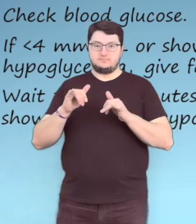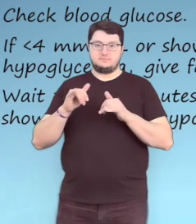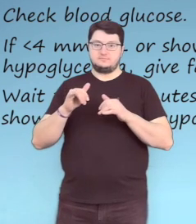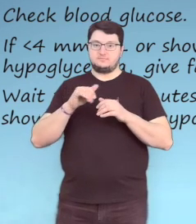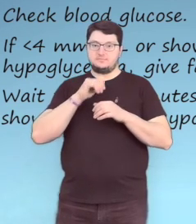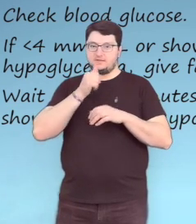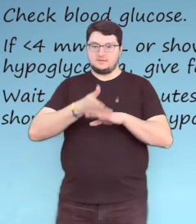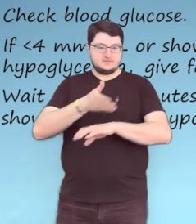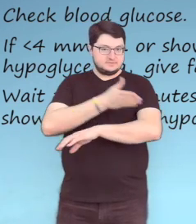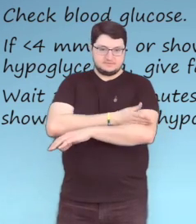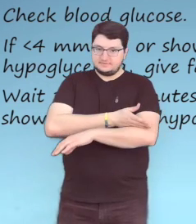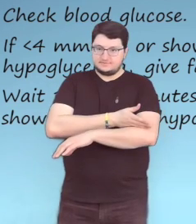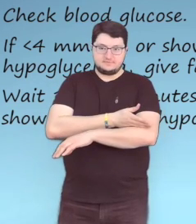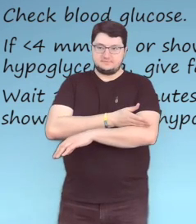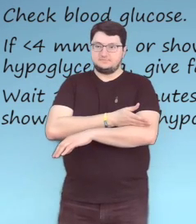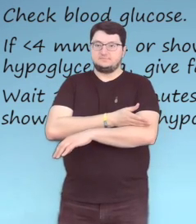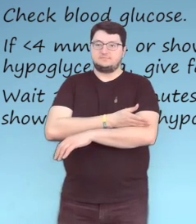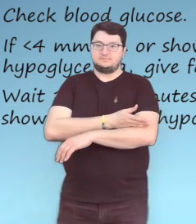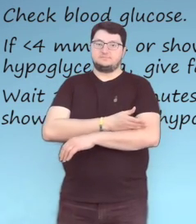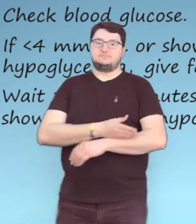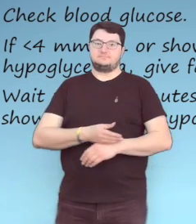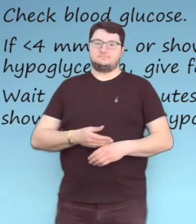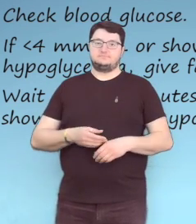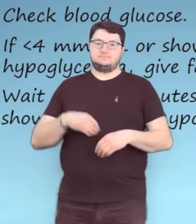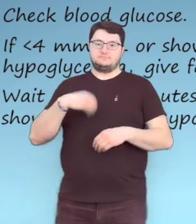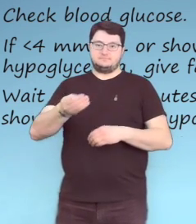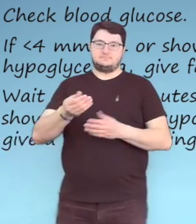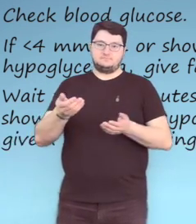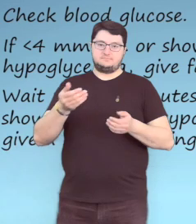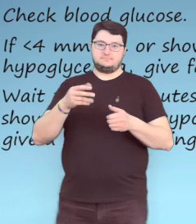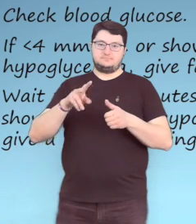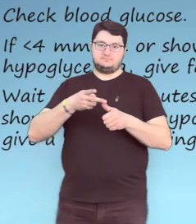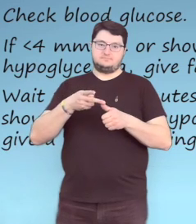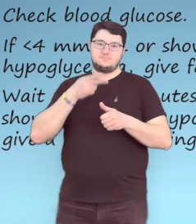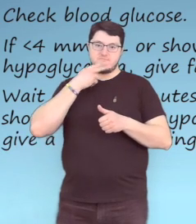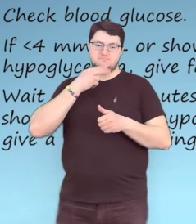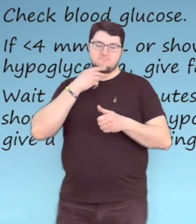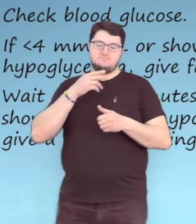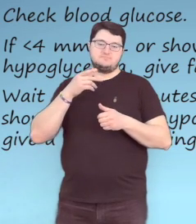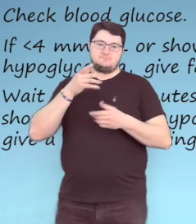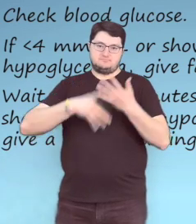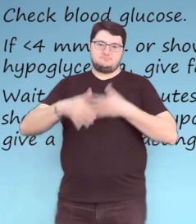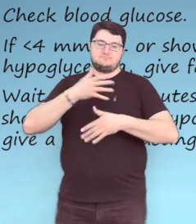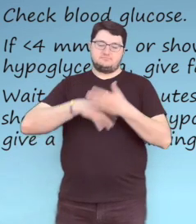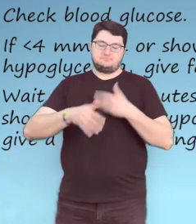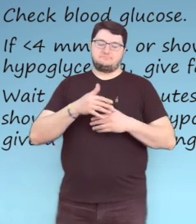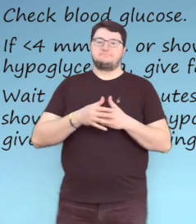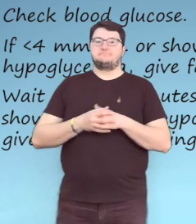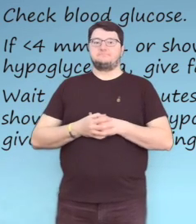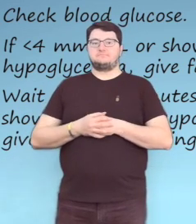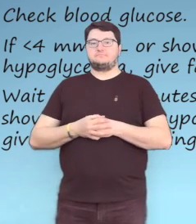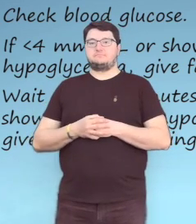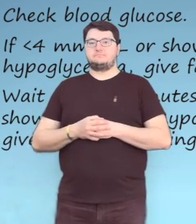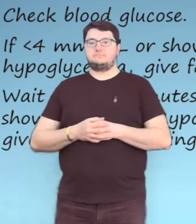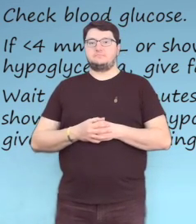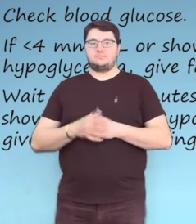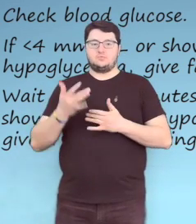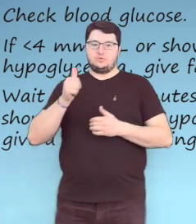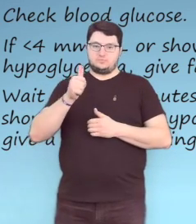or they are still showing signs of hypoglycemia, have the child eat a second fast-acting sugar.